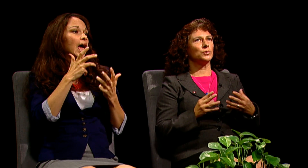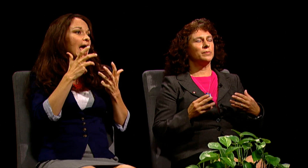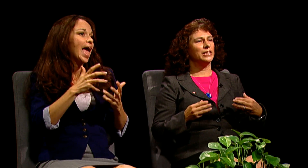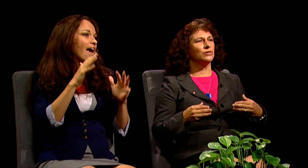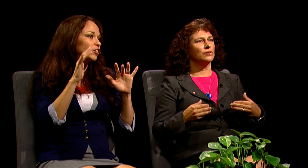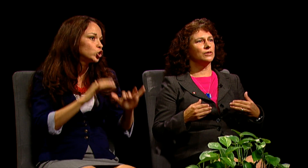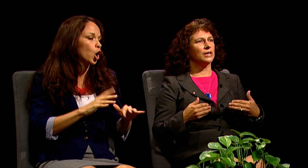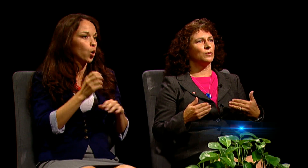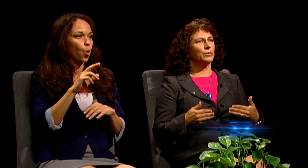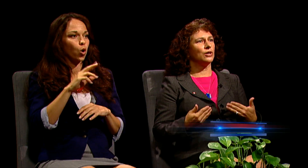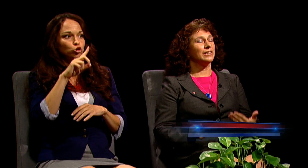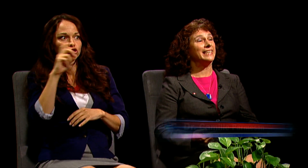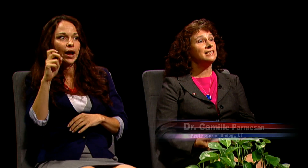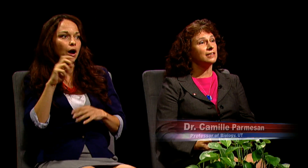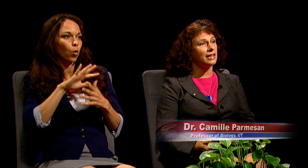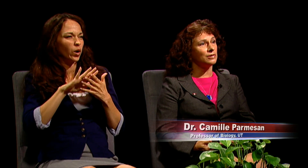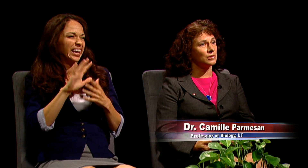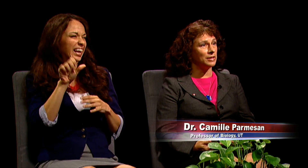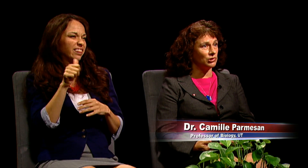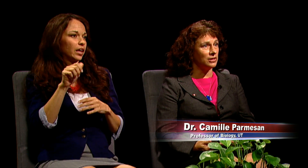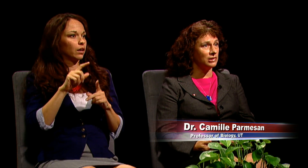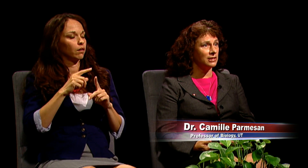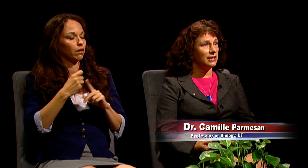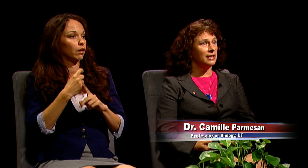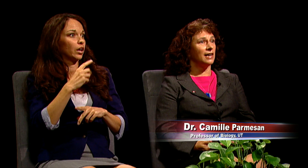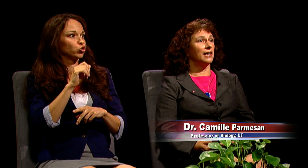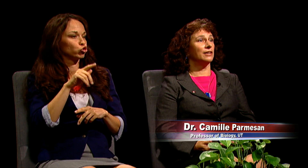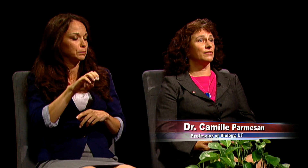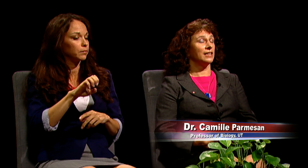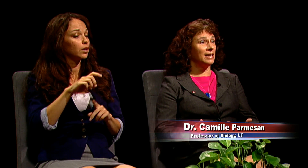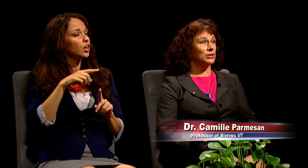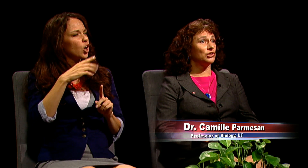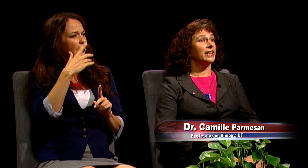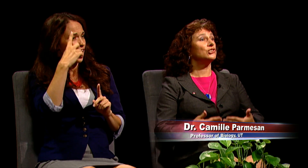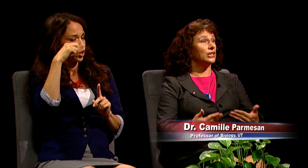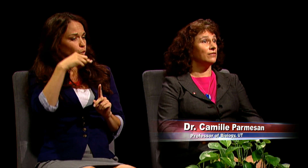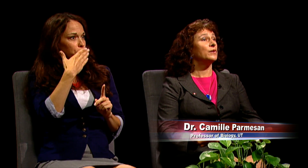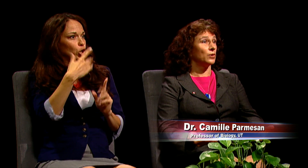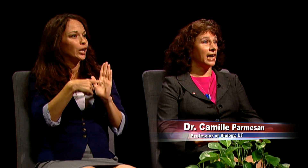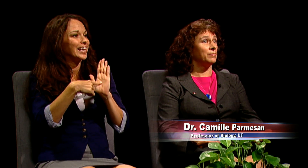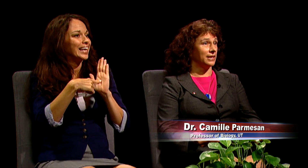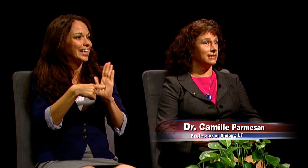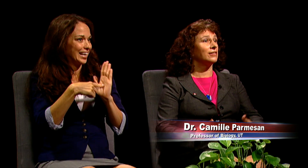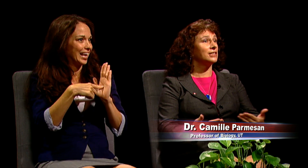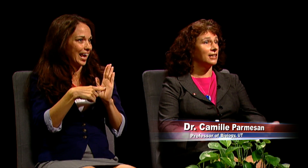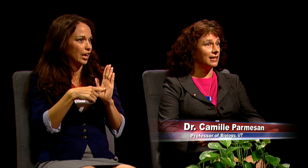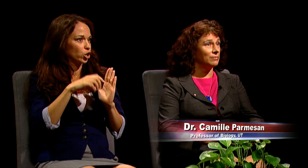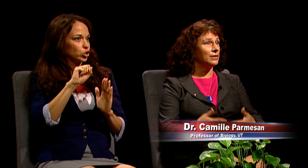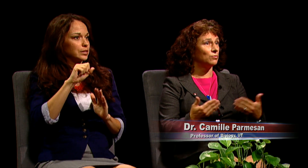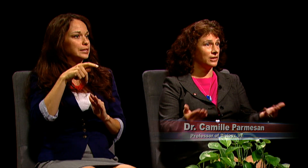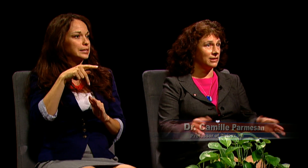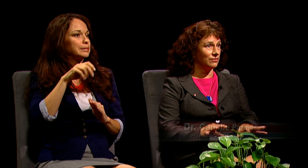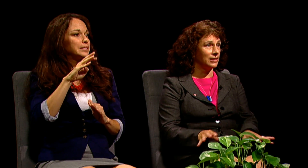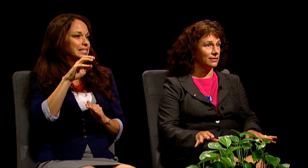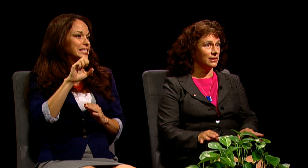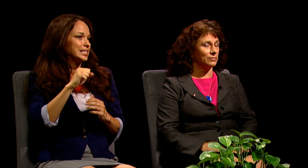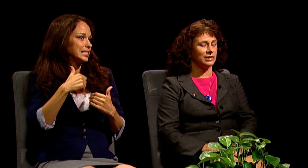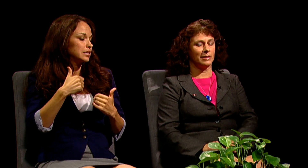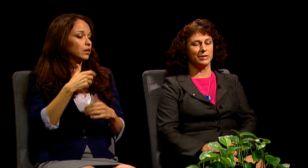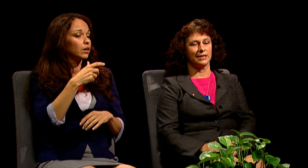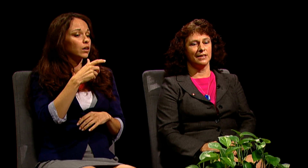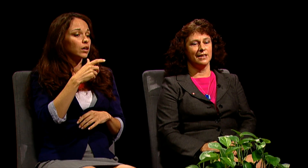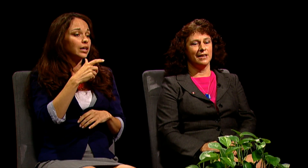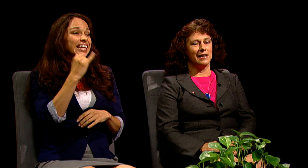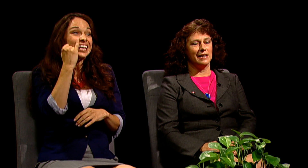thought that this would be a good, what we call indicator species of climate change if it were happening. Because at the time, it wasn't even clear that it